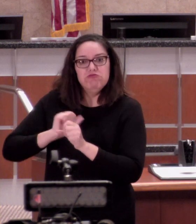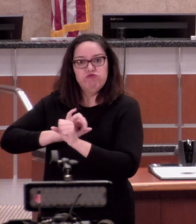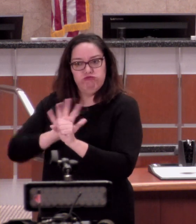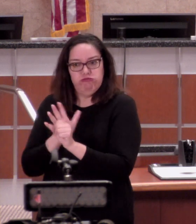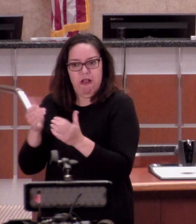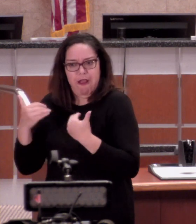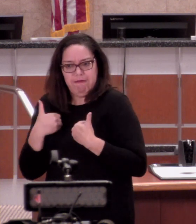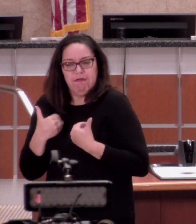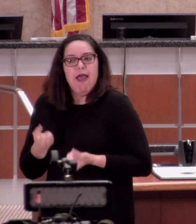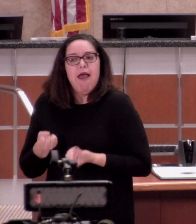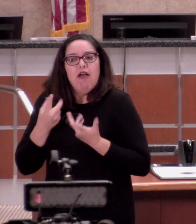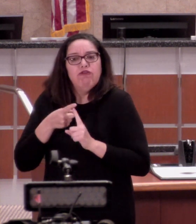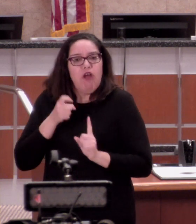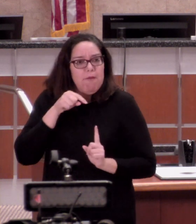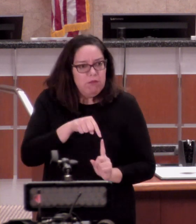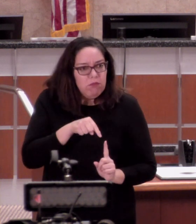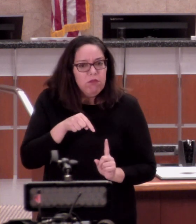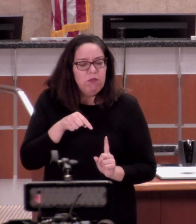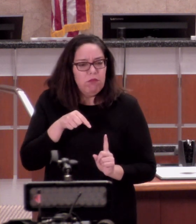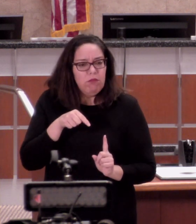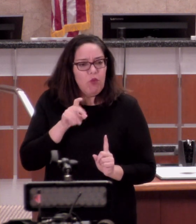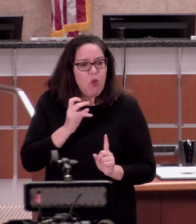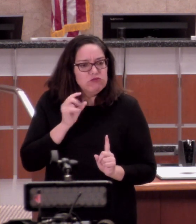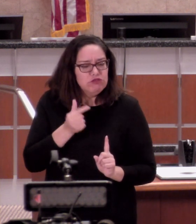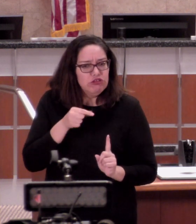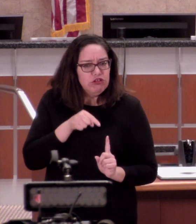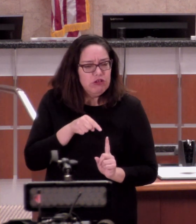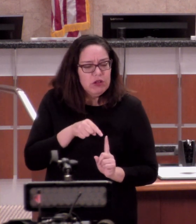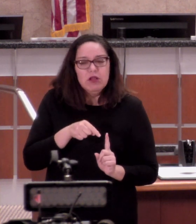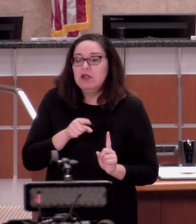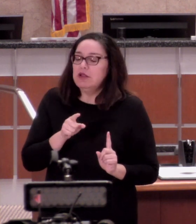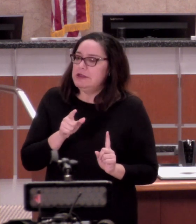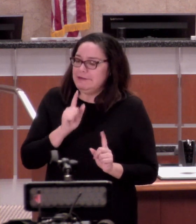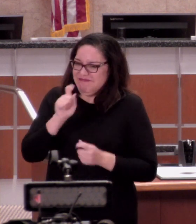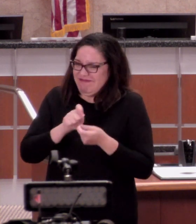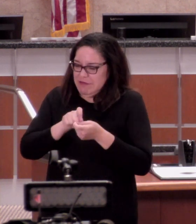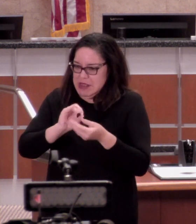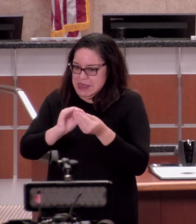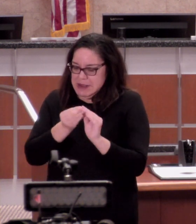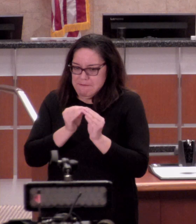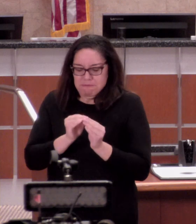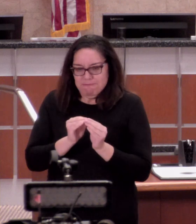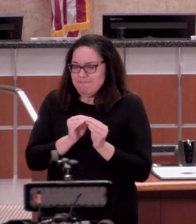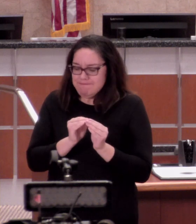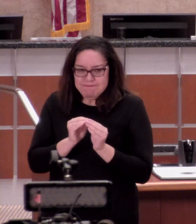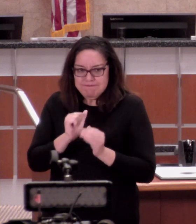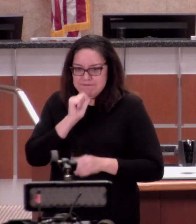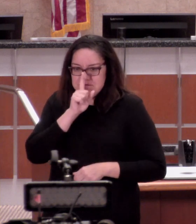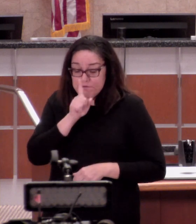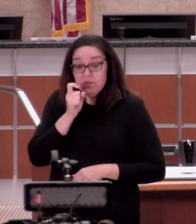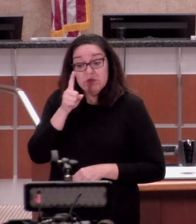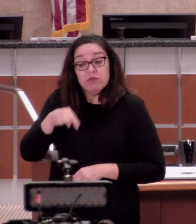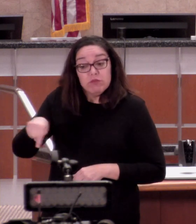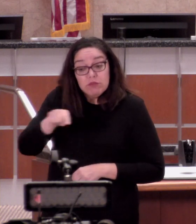I don't know that exact number. Of the inmates that had contact with that inmate is